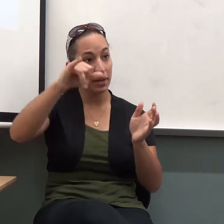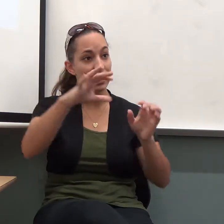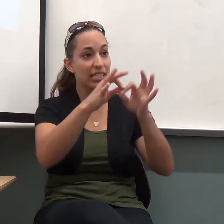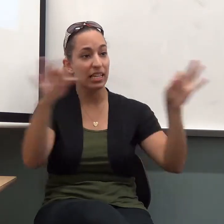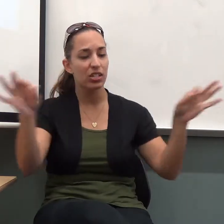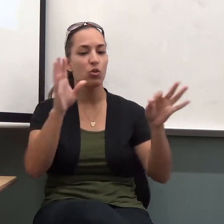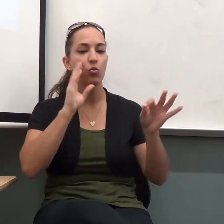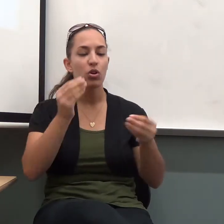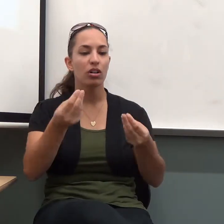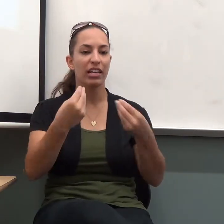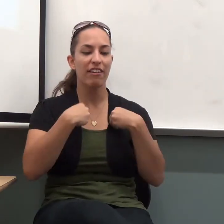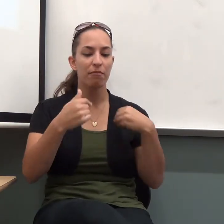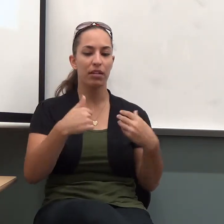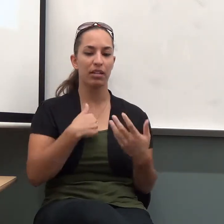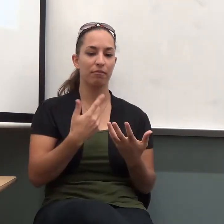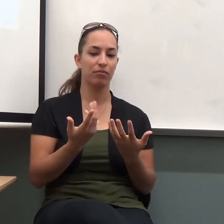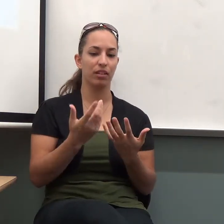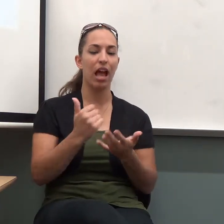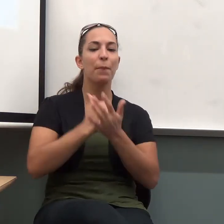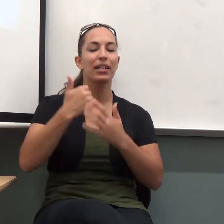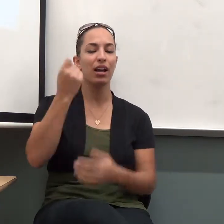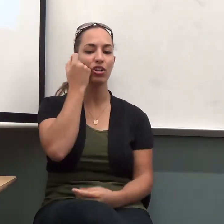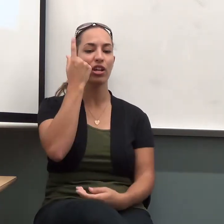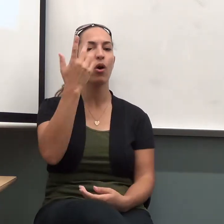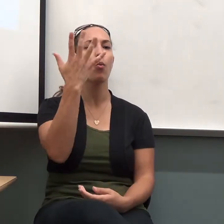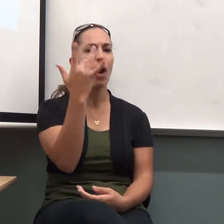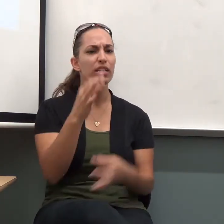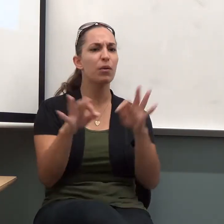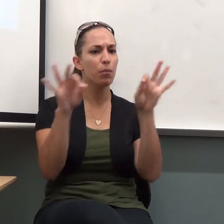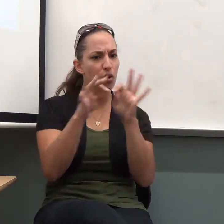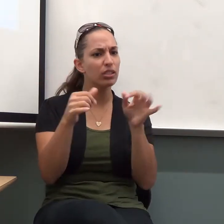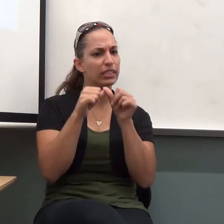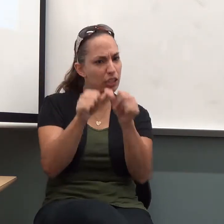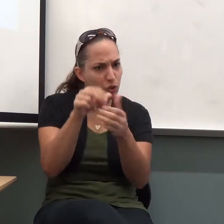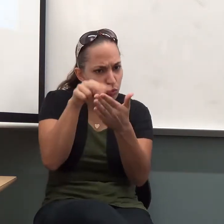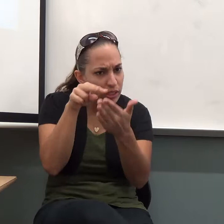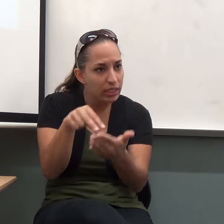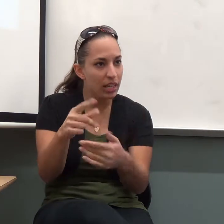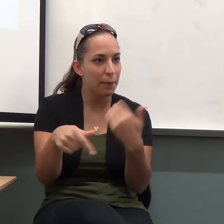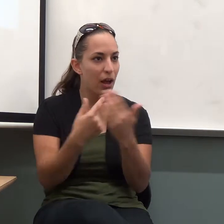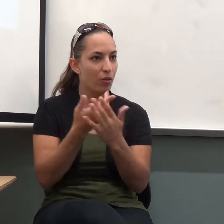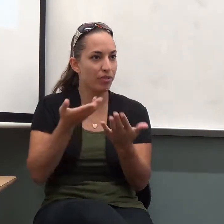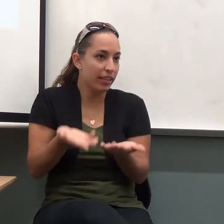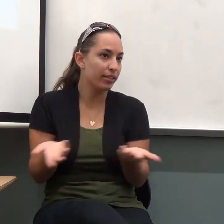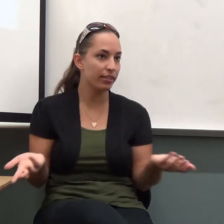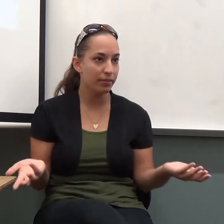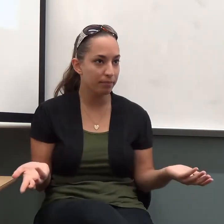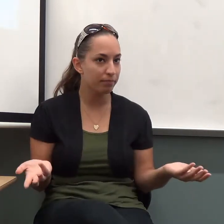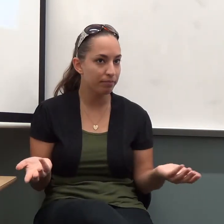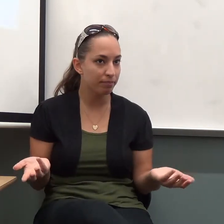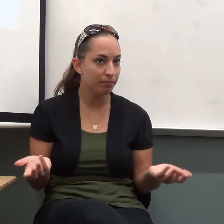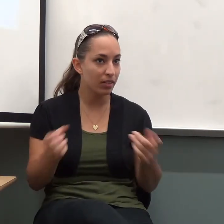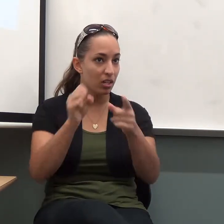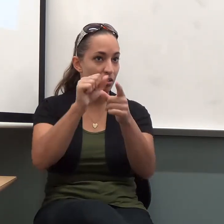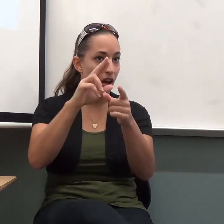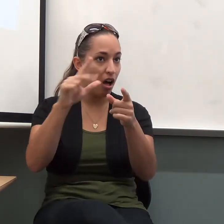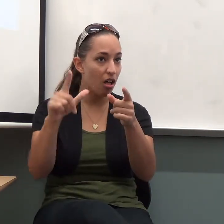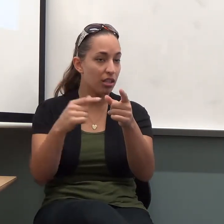sentence that can tell me why it's important that I read on. Why am I going to read on? Saul? a stranger or a